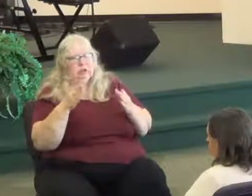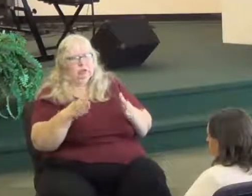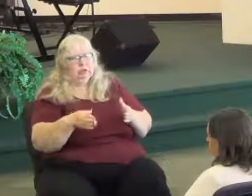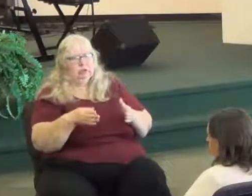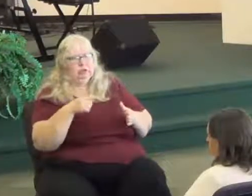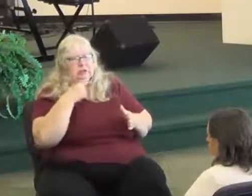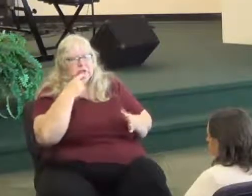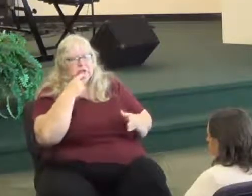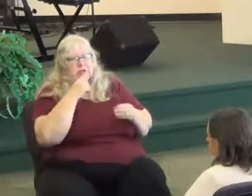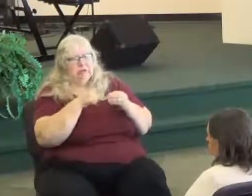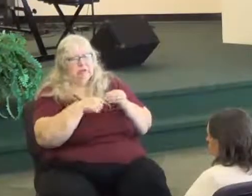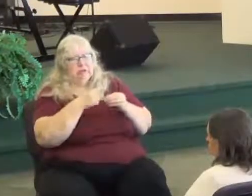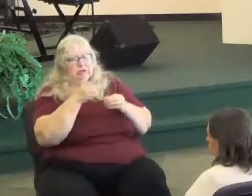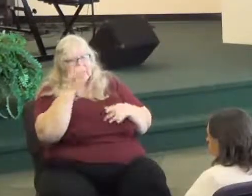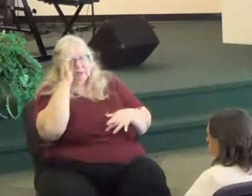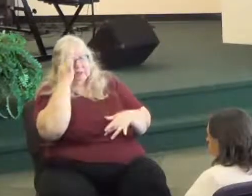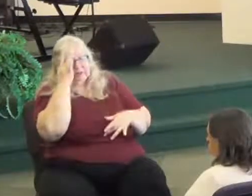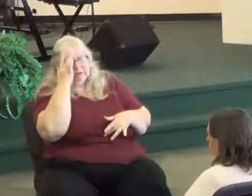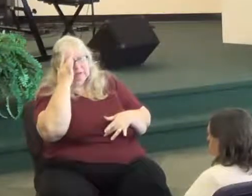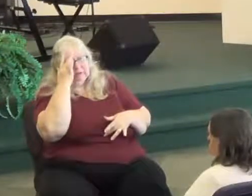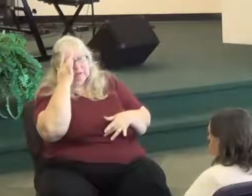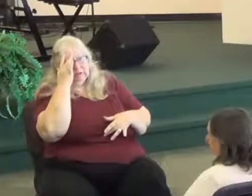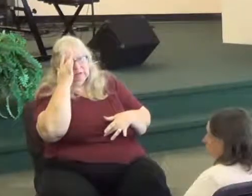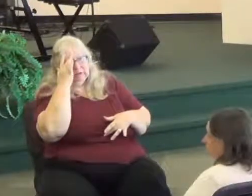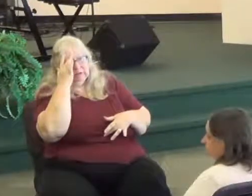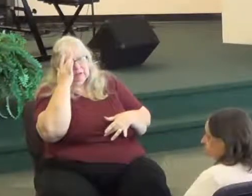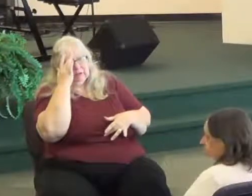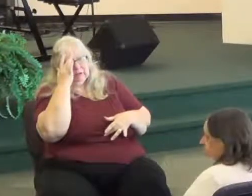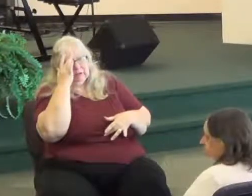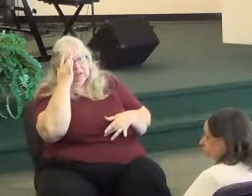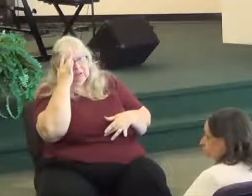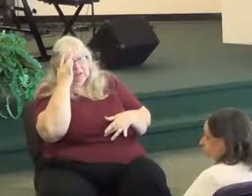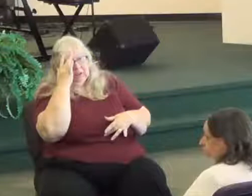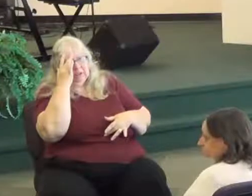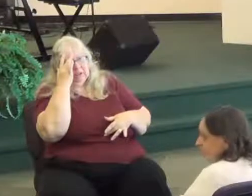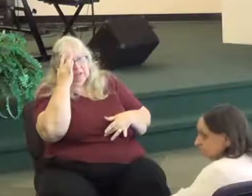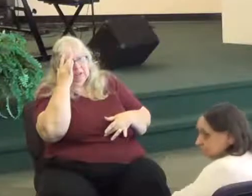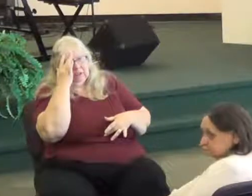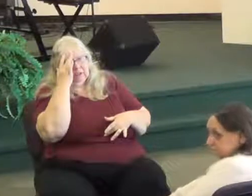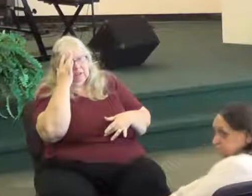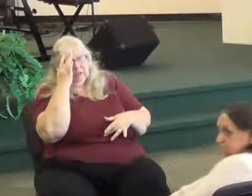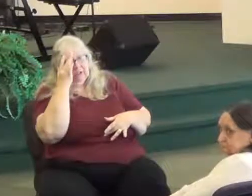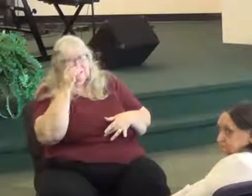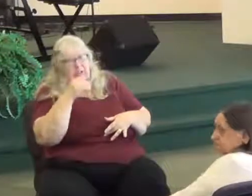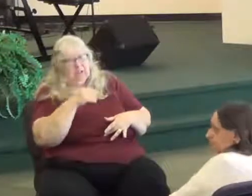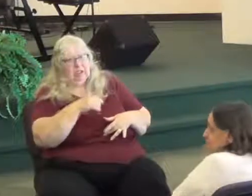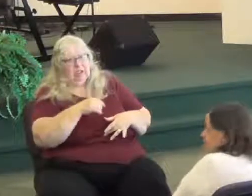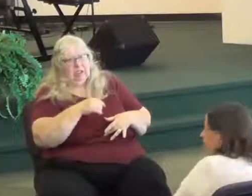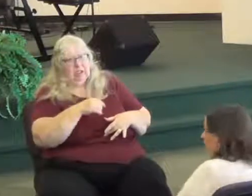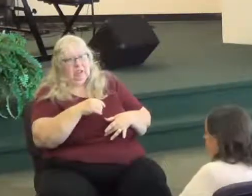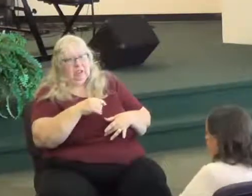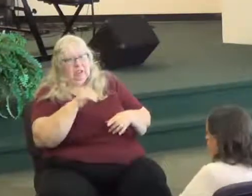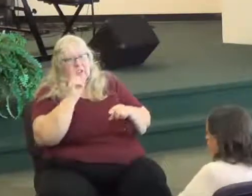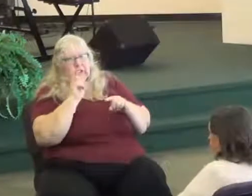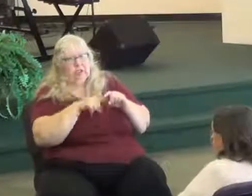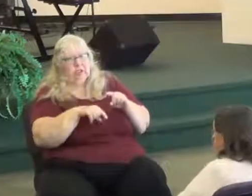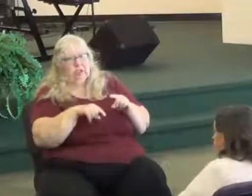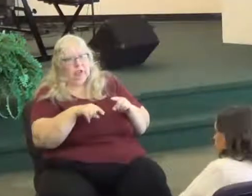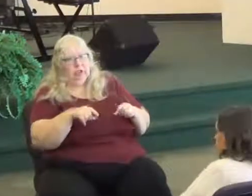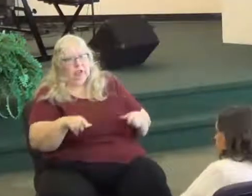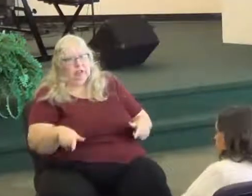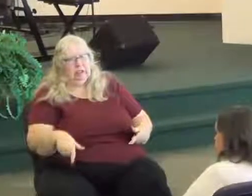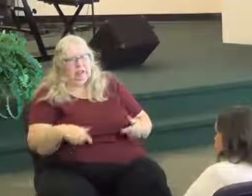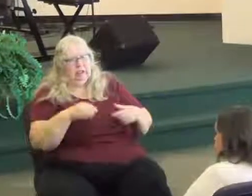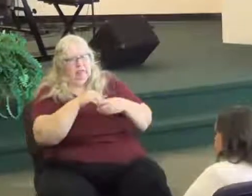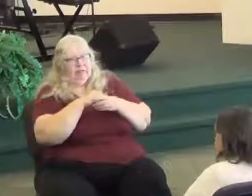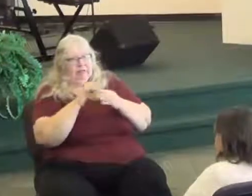literally says about this disease. He stated that it was forbidden for a leper to come into the city at all or to live with any others,